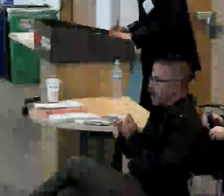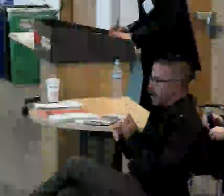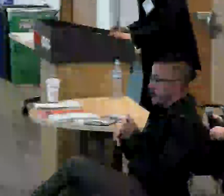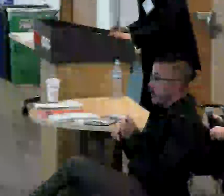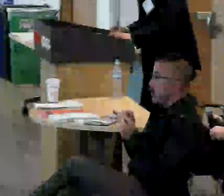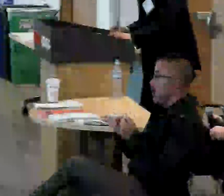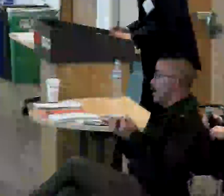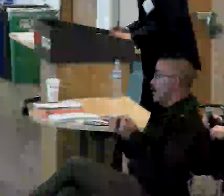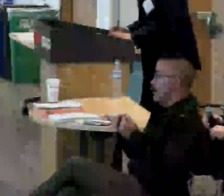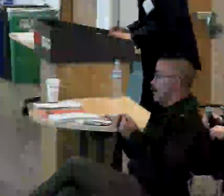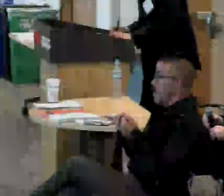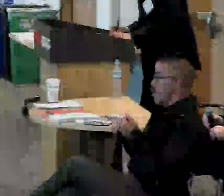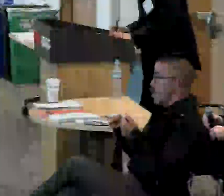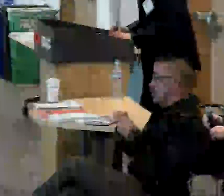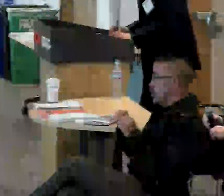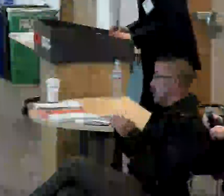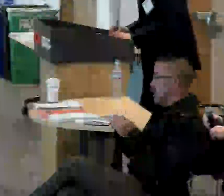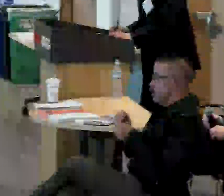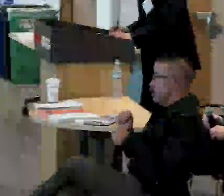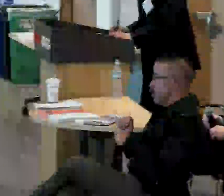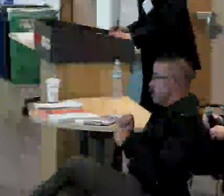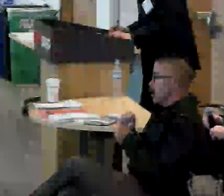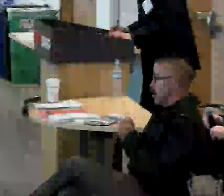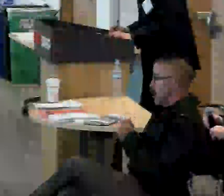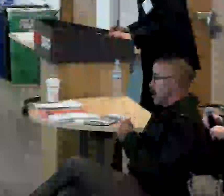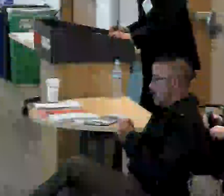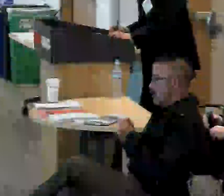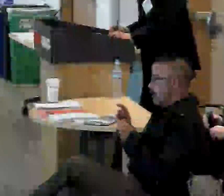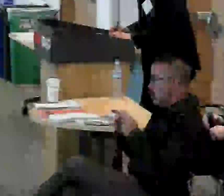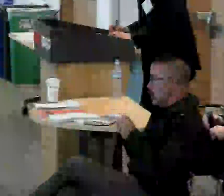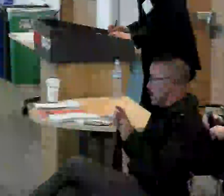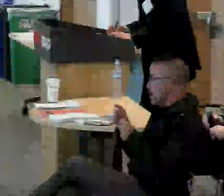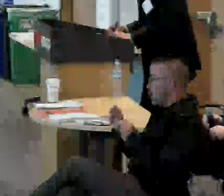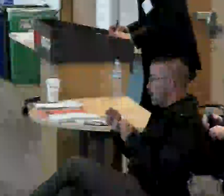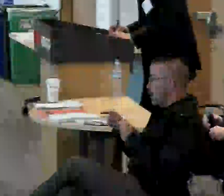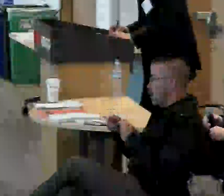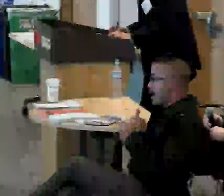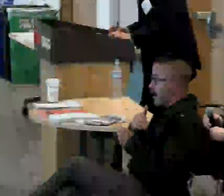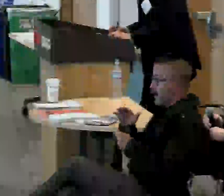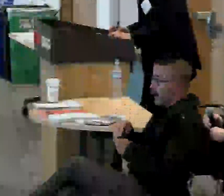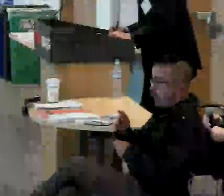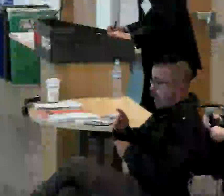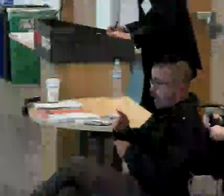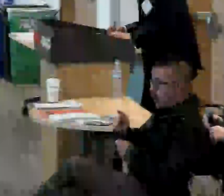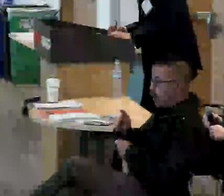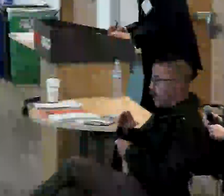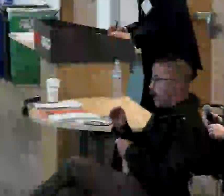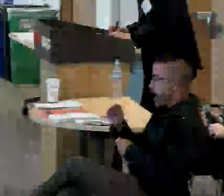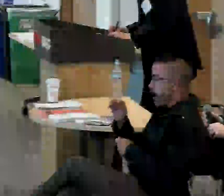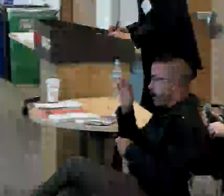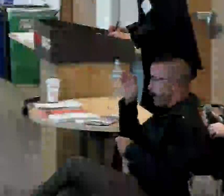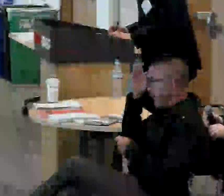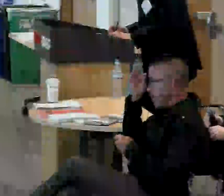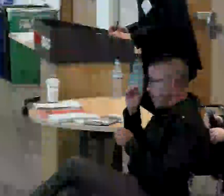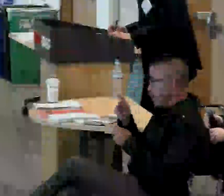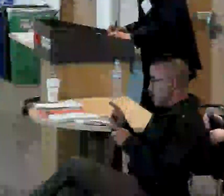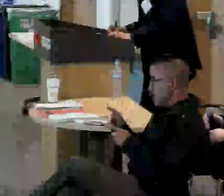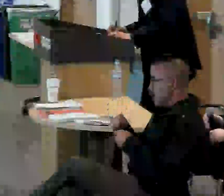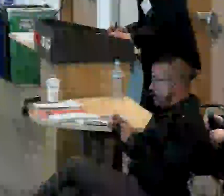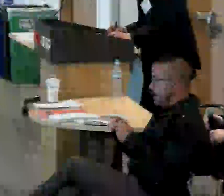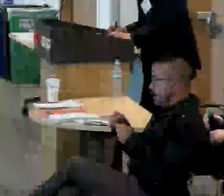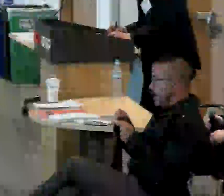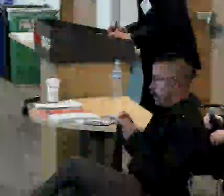time for this program because you have a banking and a financial education opportunity tied to these accounts. So, I'll follow up with you,